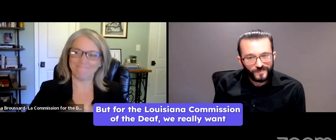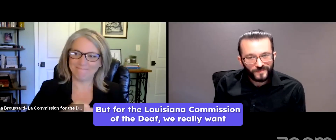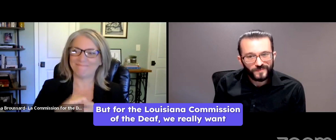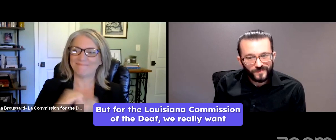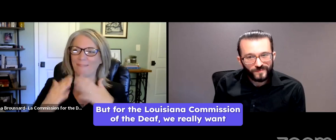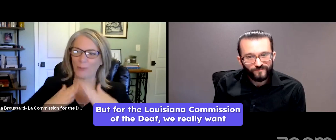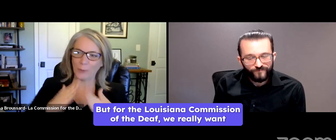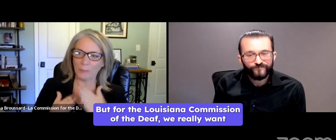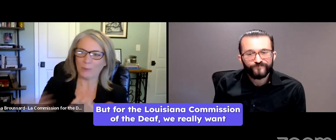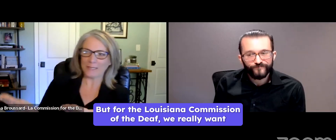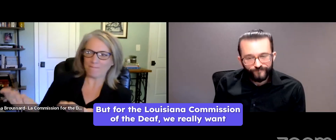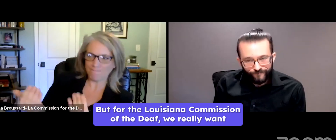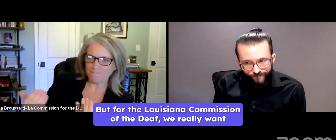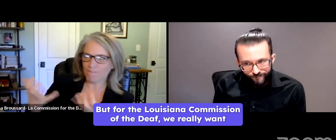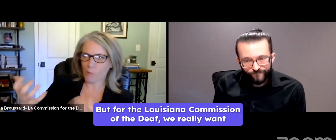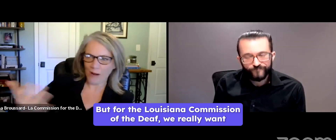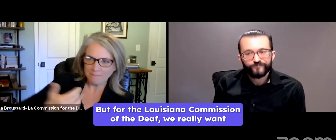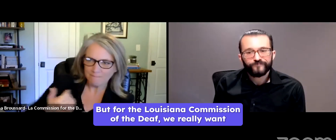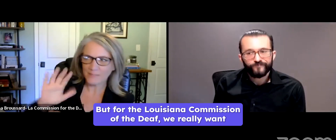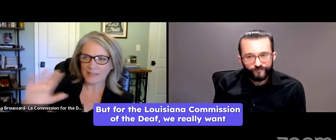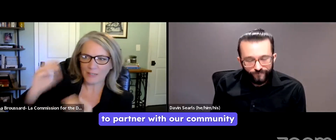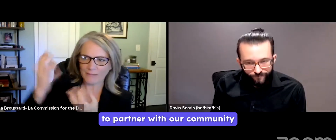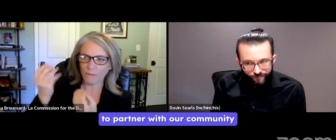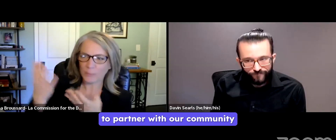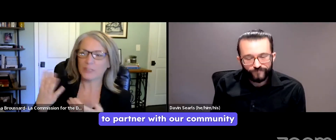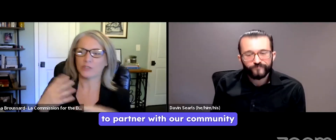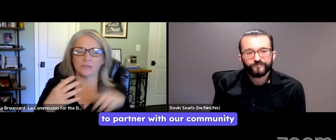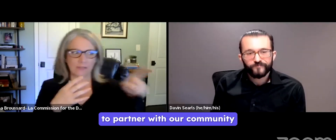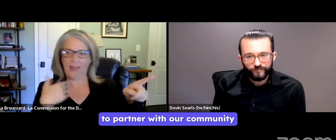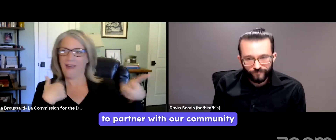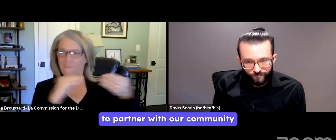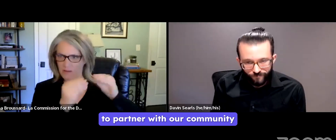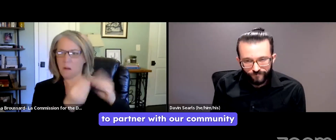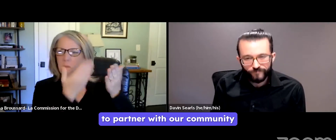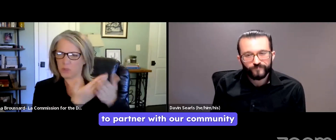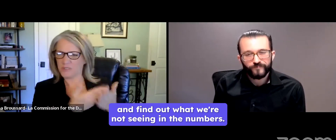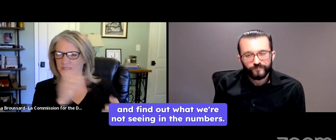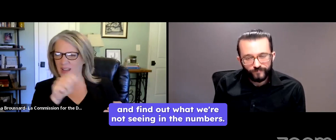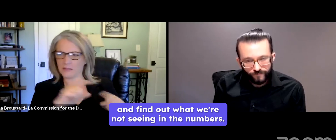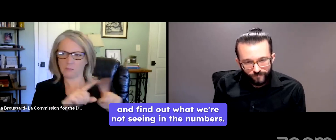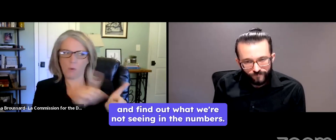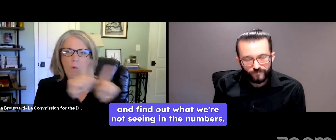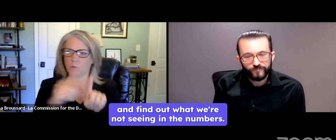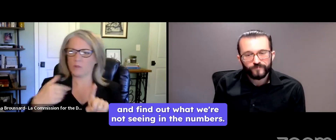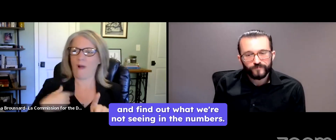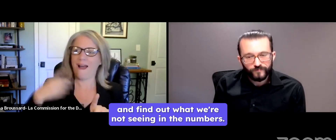the Louisiana Commission of the Deaf, we really want to partner with our community and find out what we're